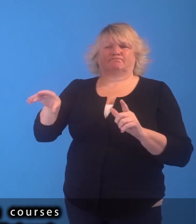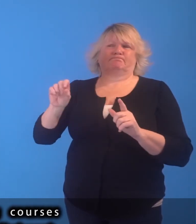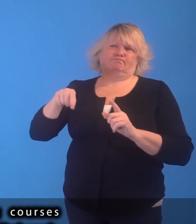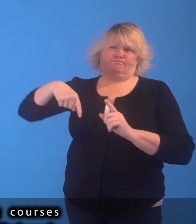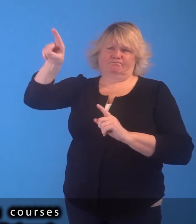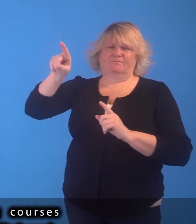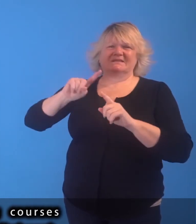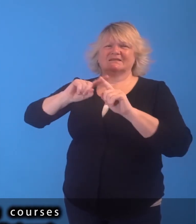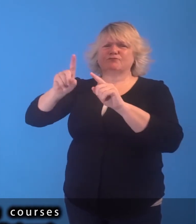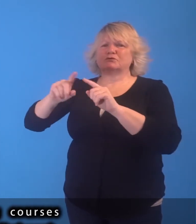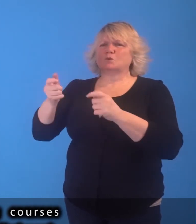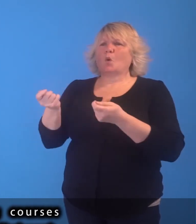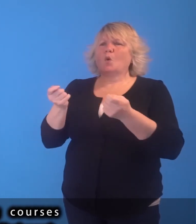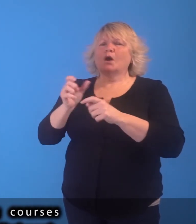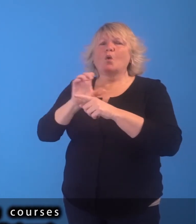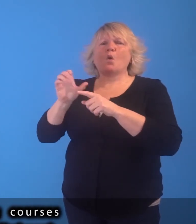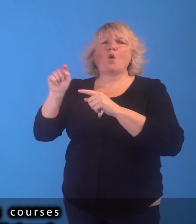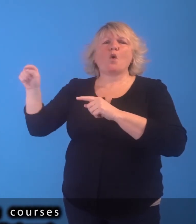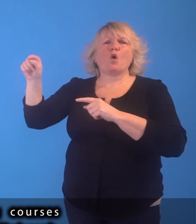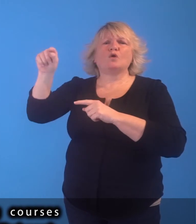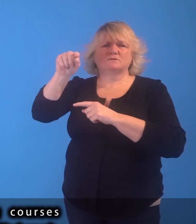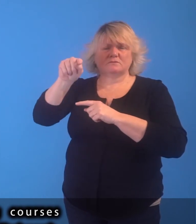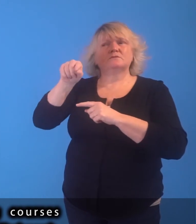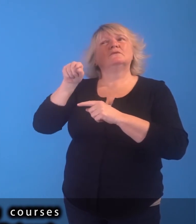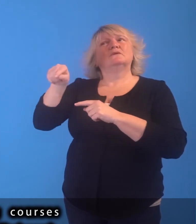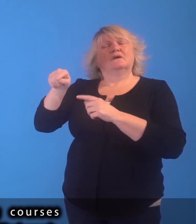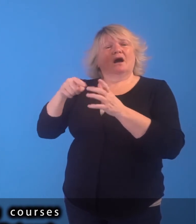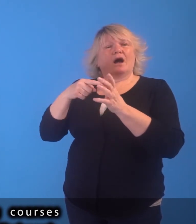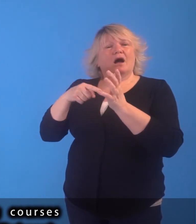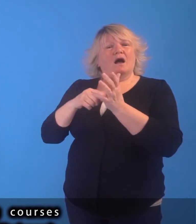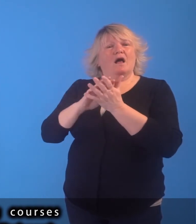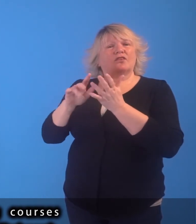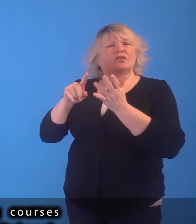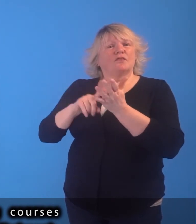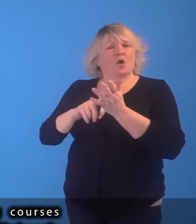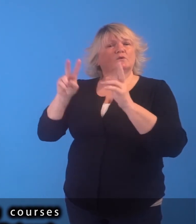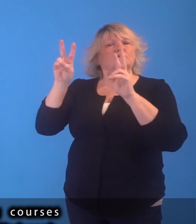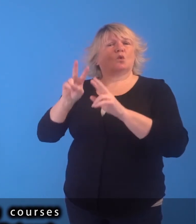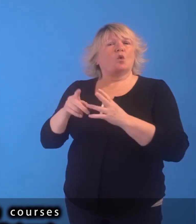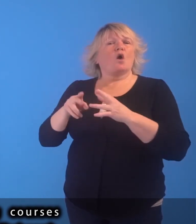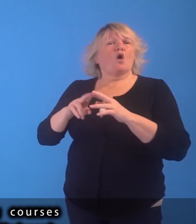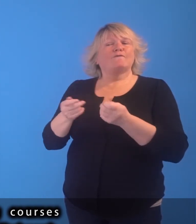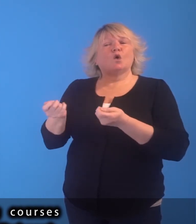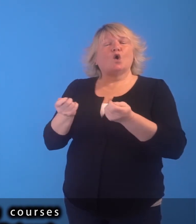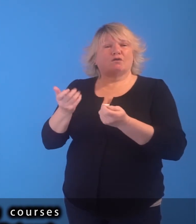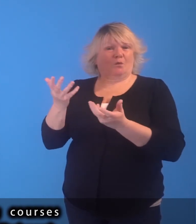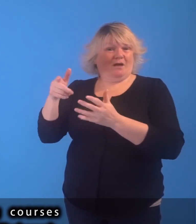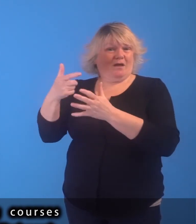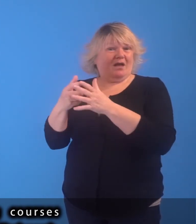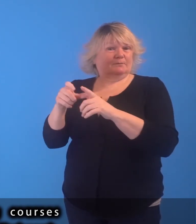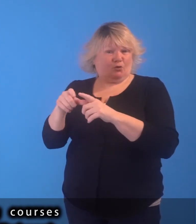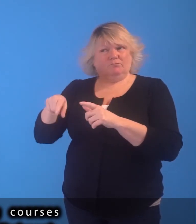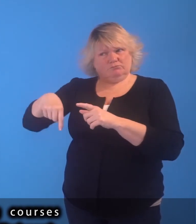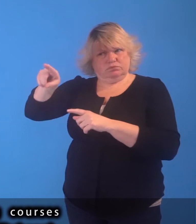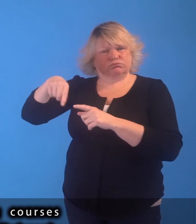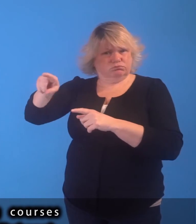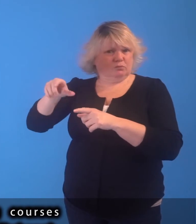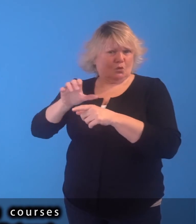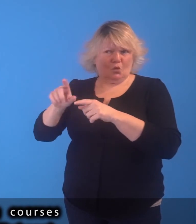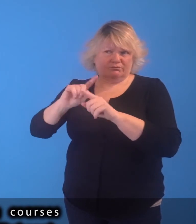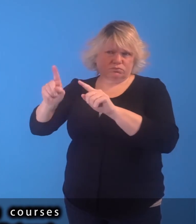He used this space to display part of his extensive collection of prints, which can be seen all